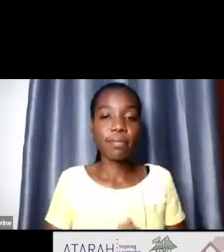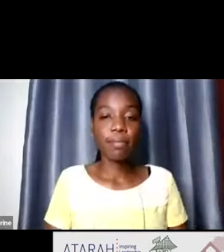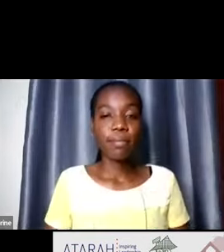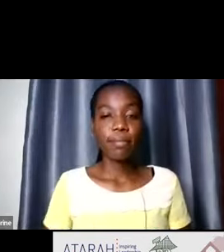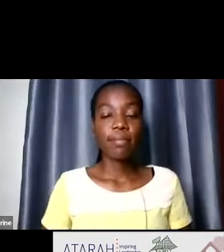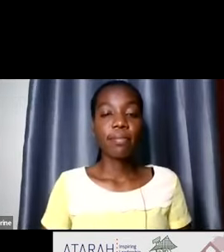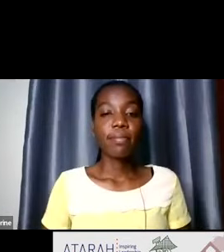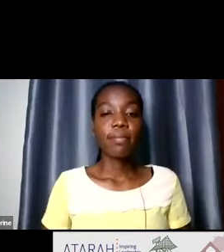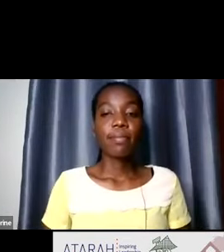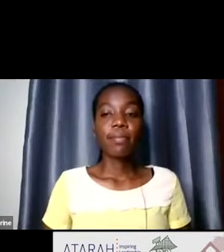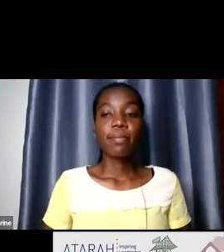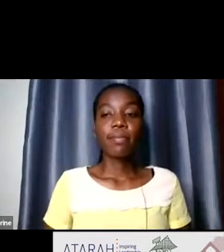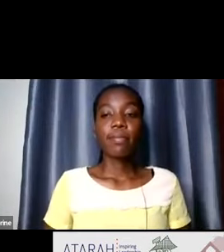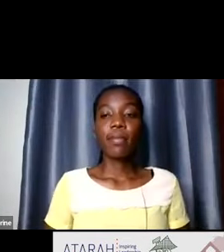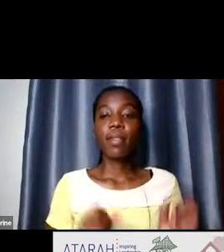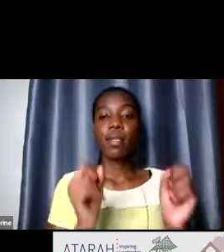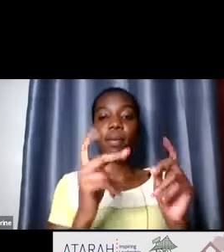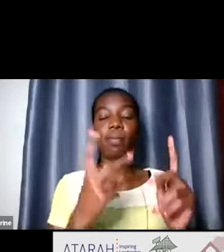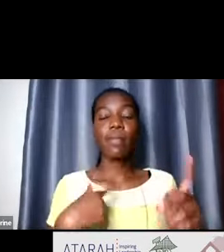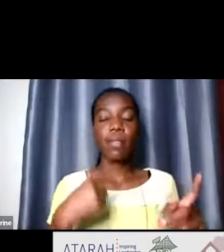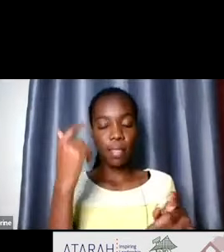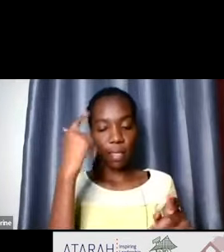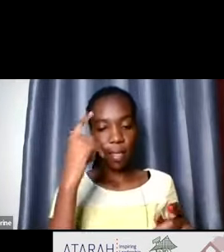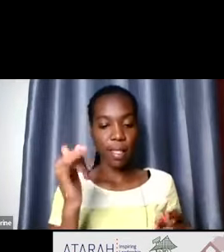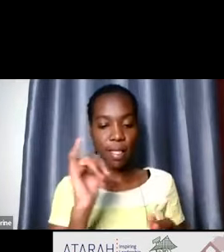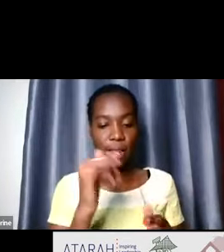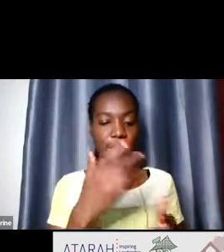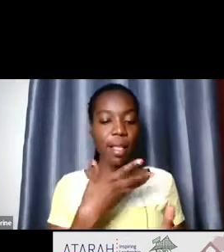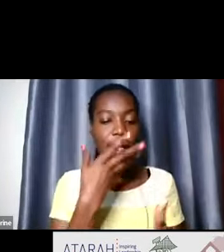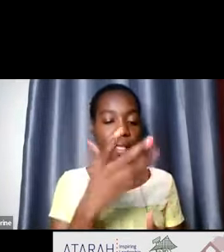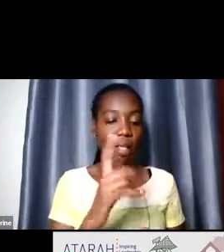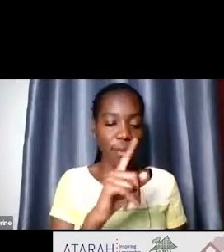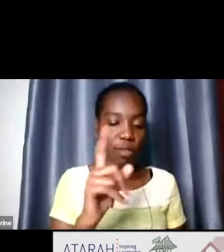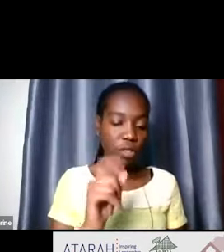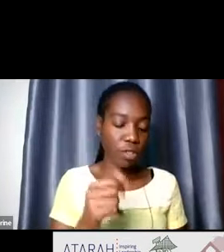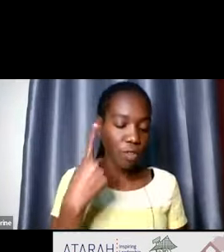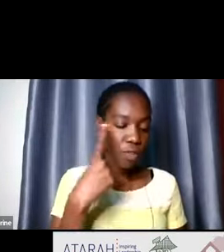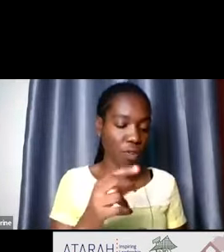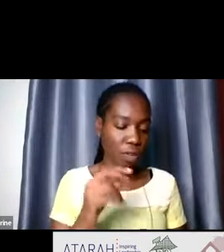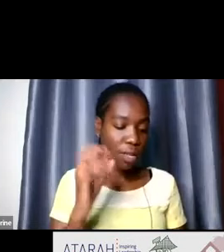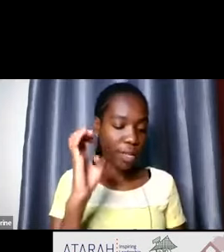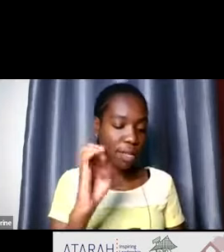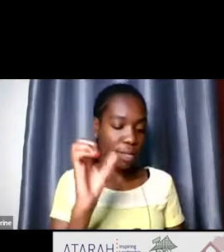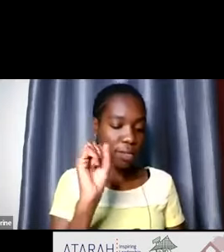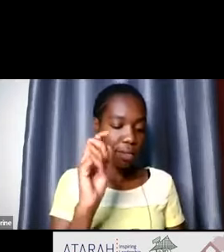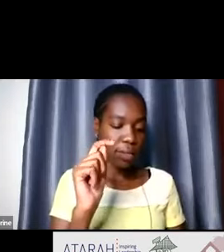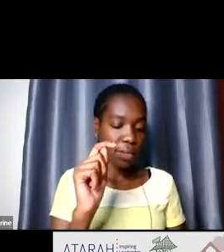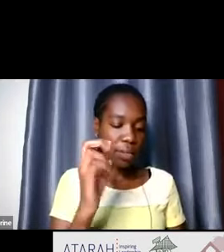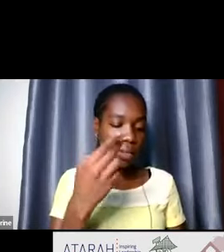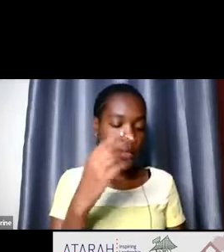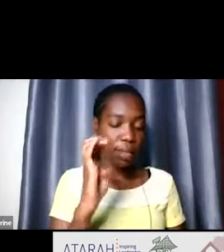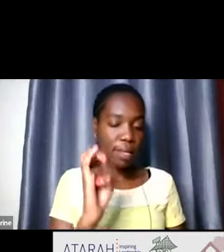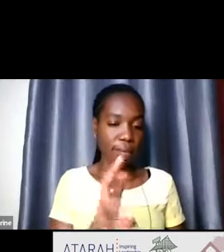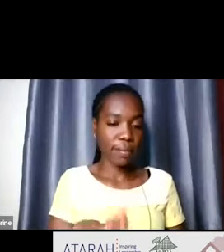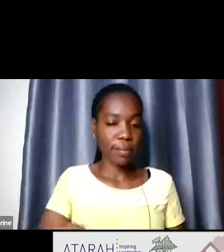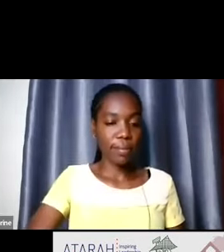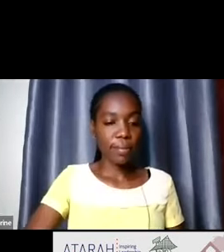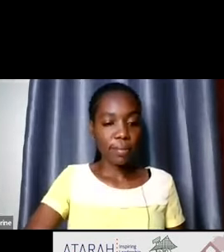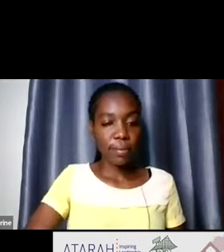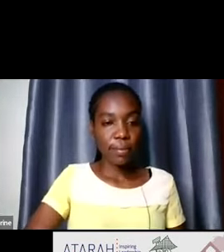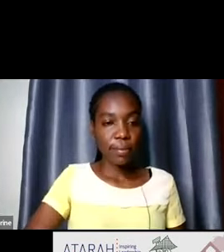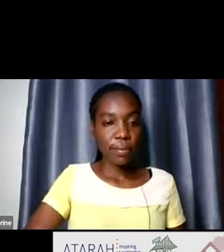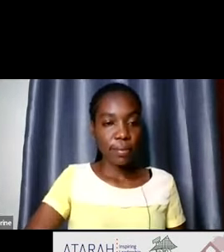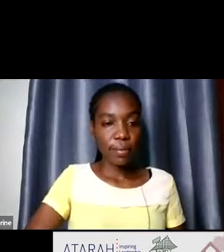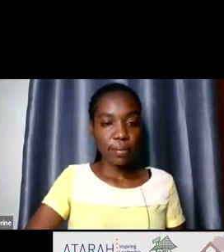Okay, I think that answers the question to one Unita Esther, who was asking how can one support an alcoholic